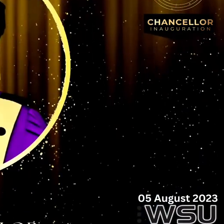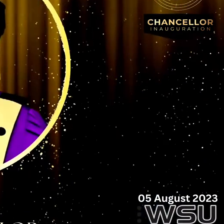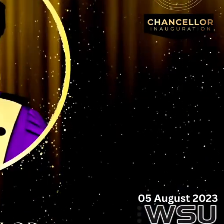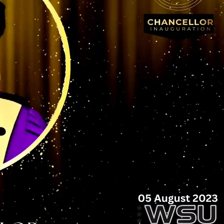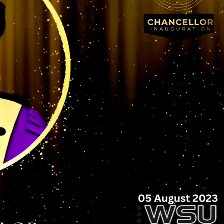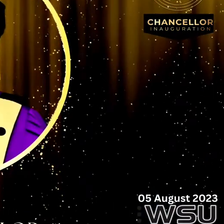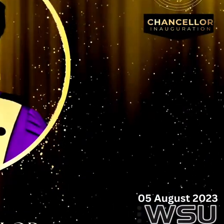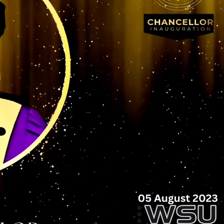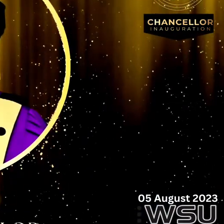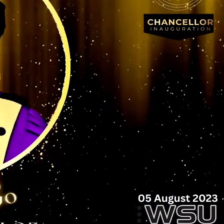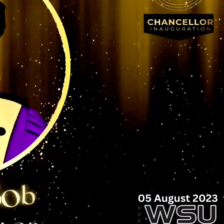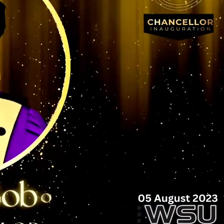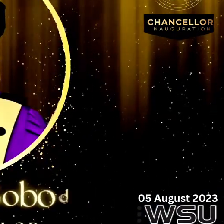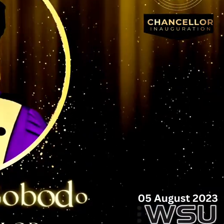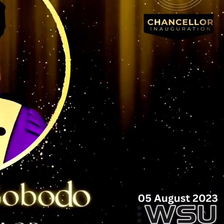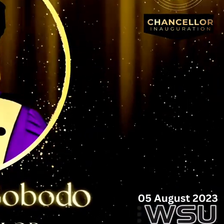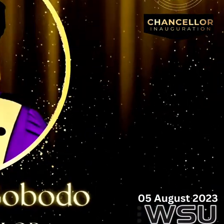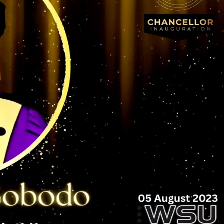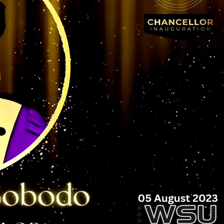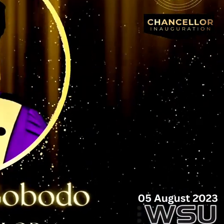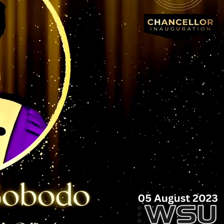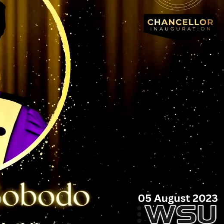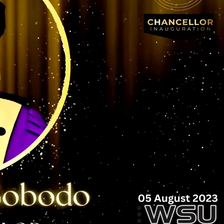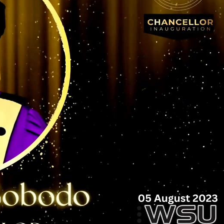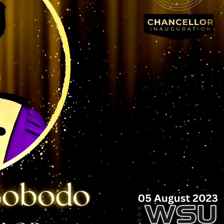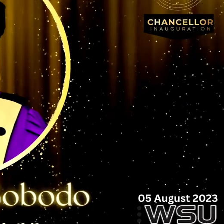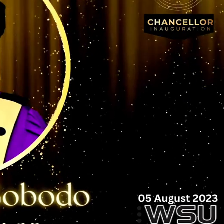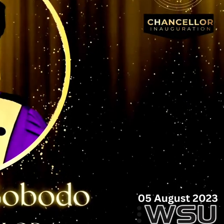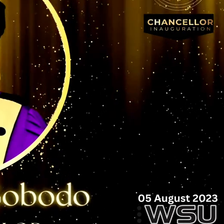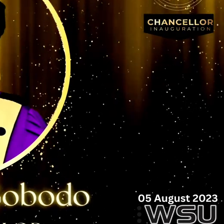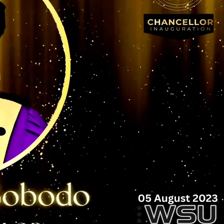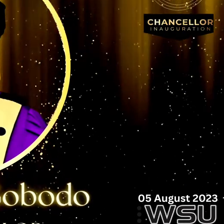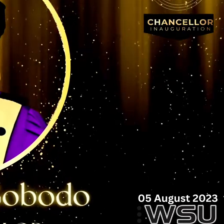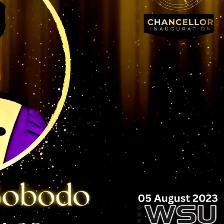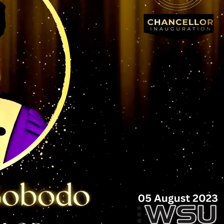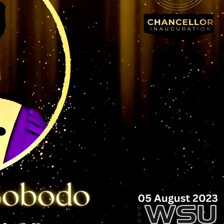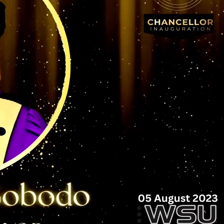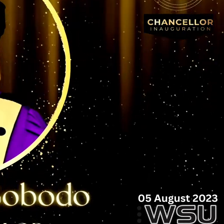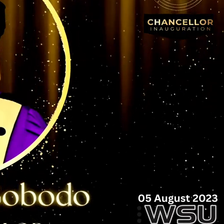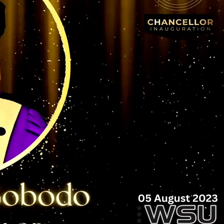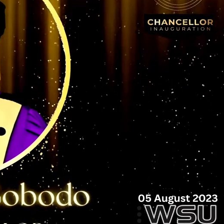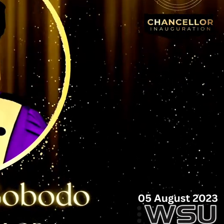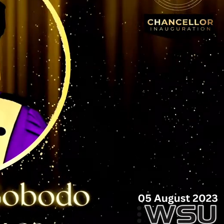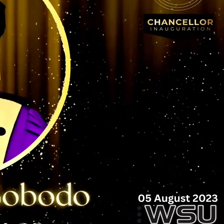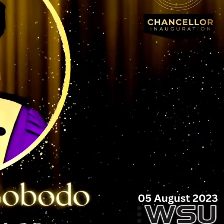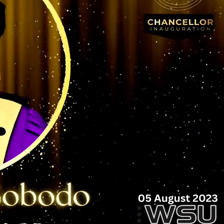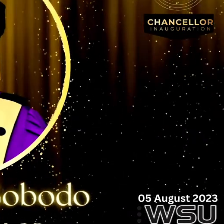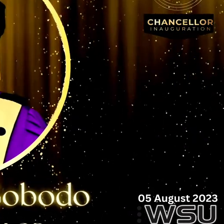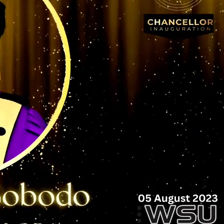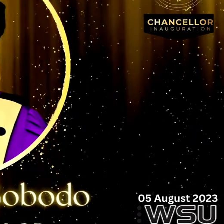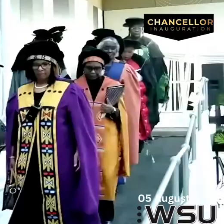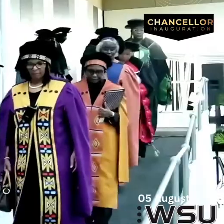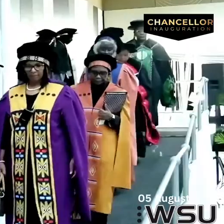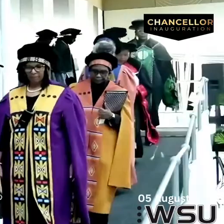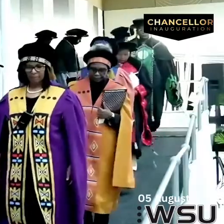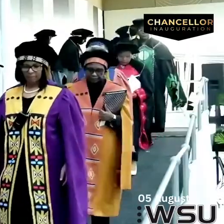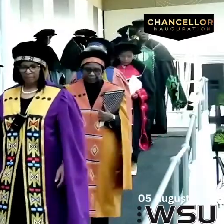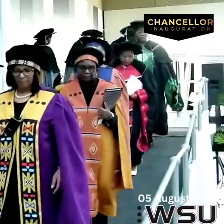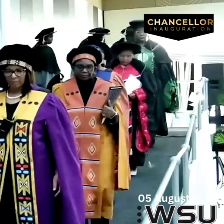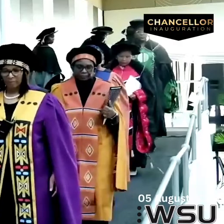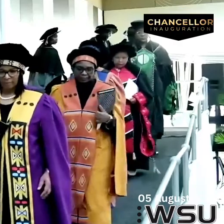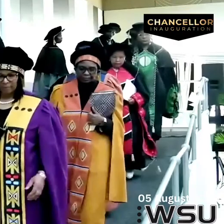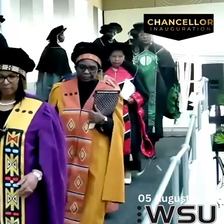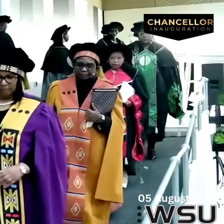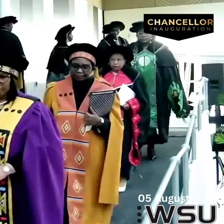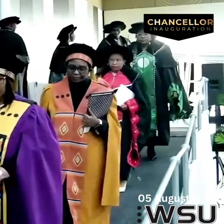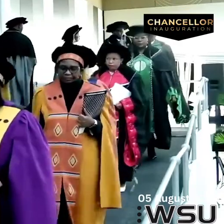In April 2023, the University Council appointed Ms. Nonkululeko Gobodo as Chancellor, following in the footsteps